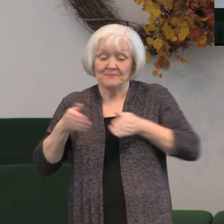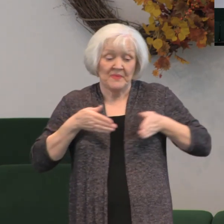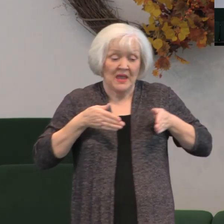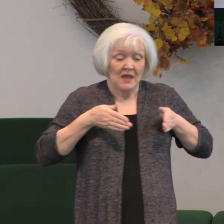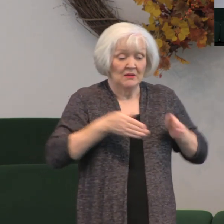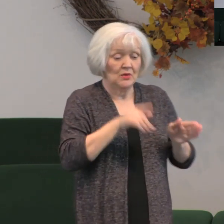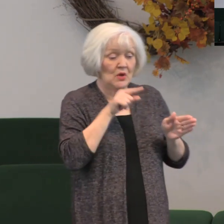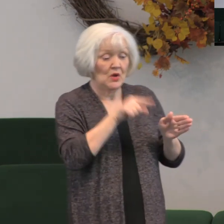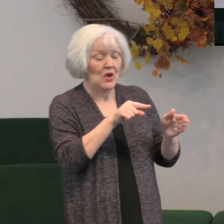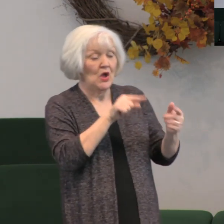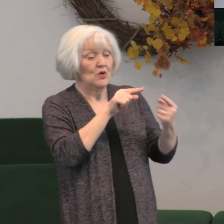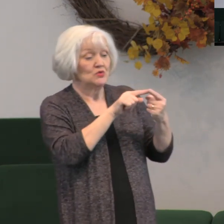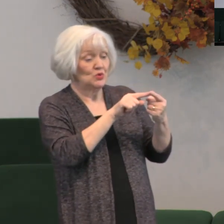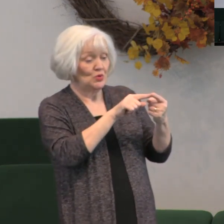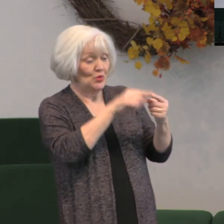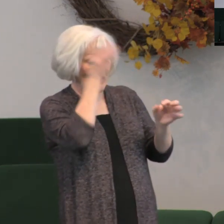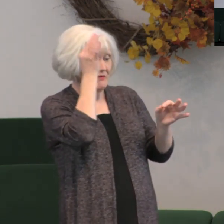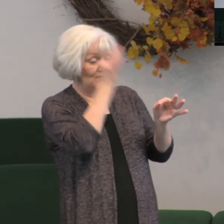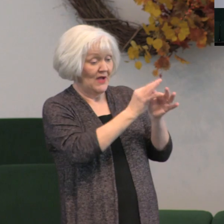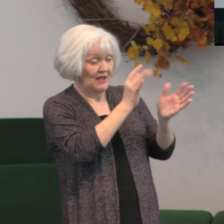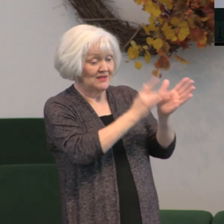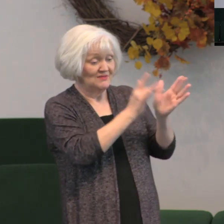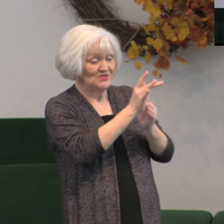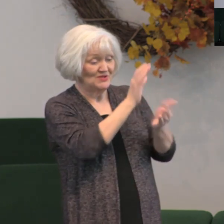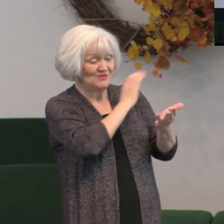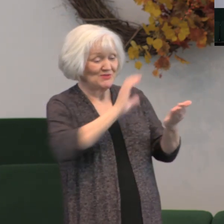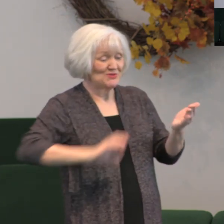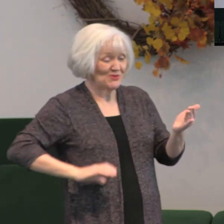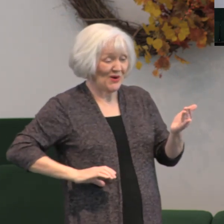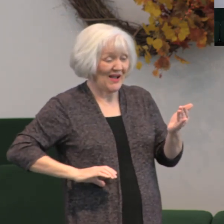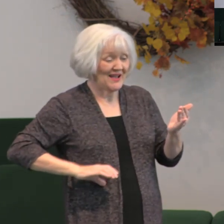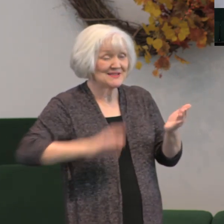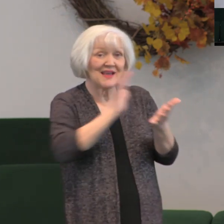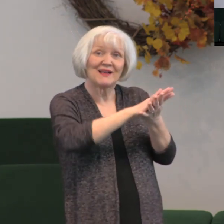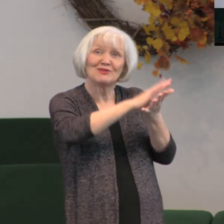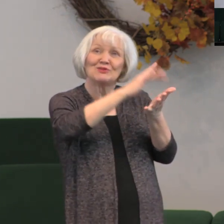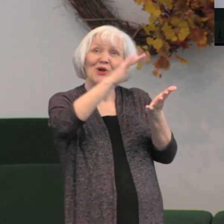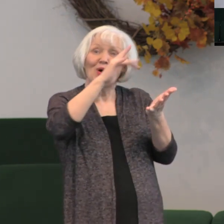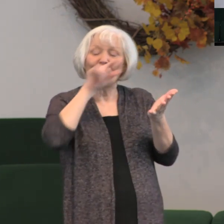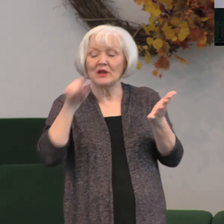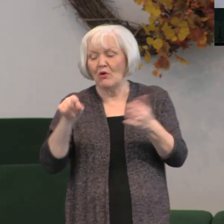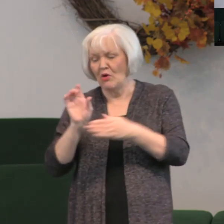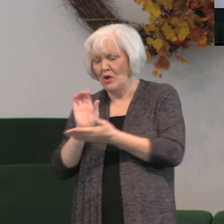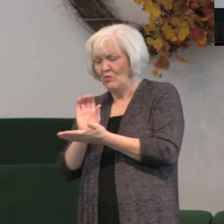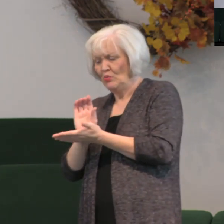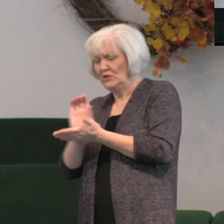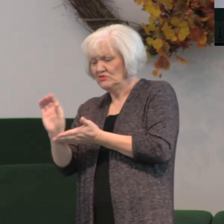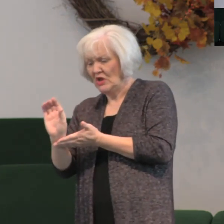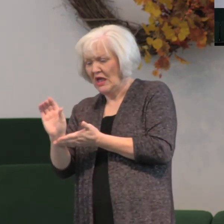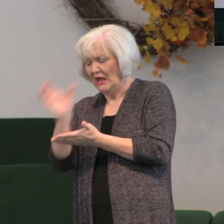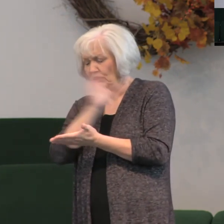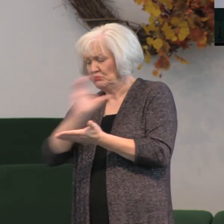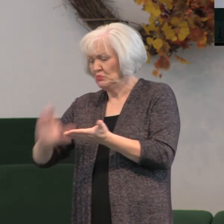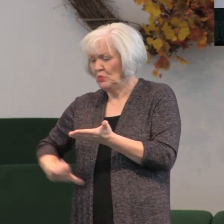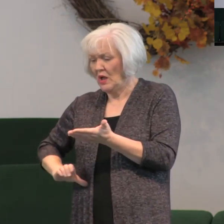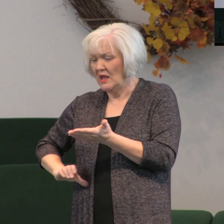people towards faith in Jesus Christ and eternal glory or towards rejection of Christ and eternal judgment.